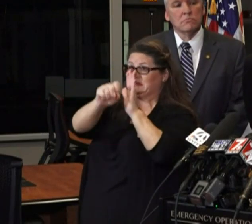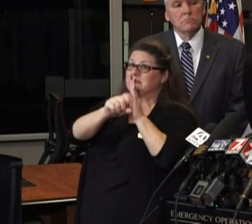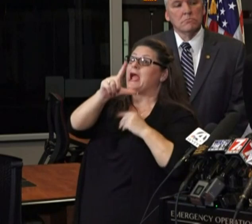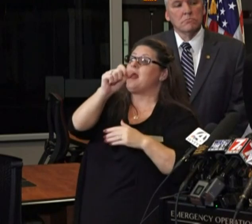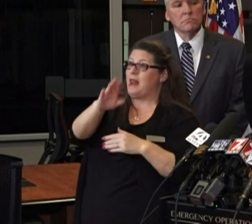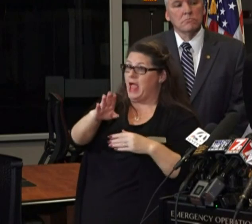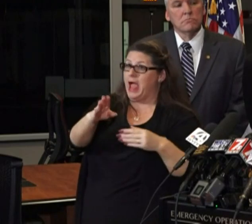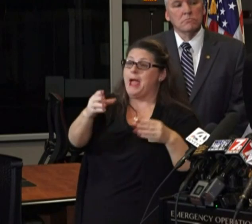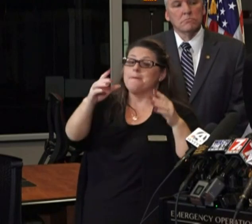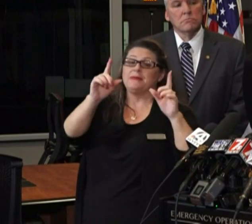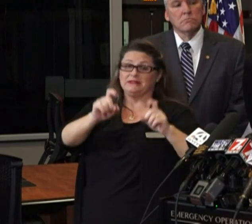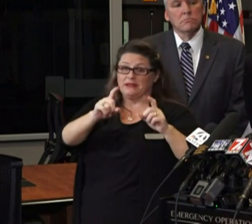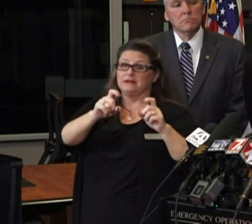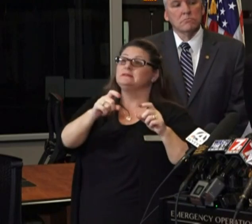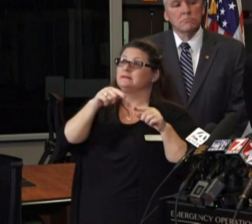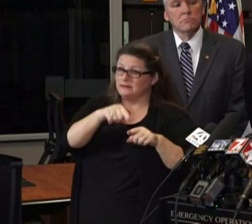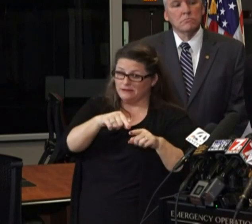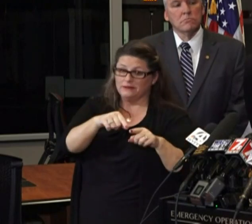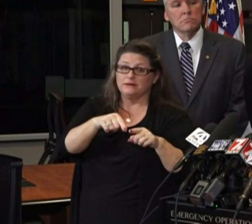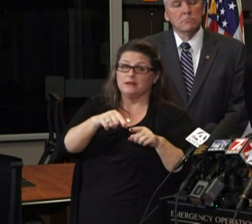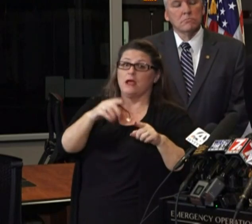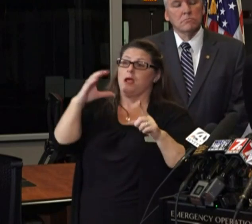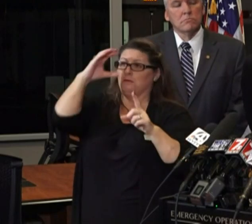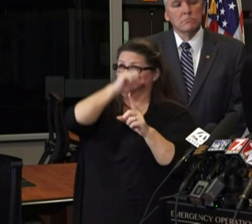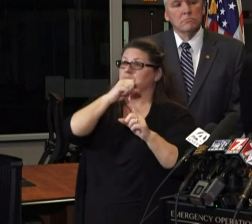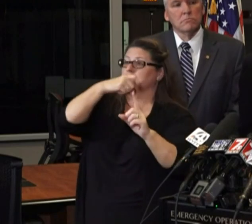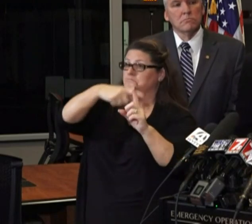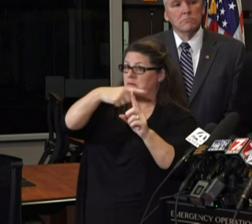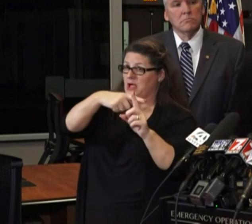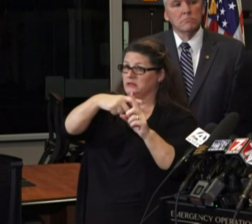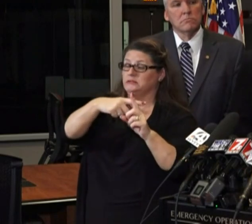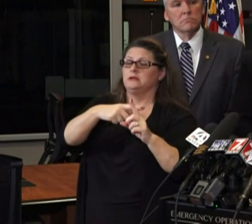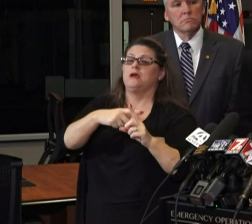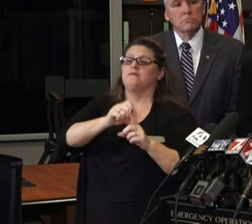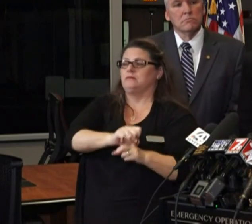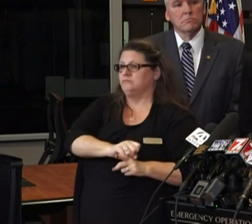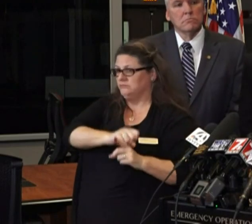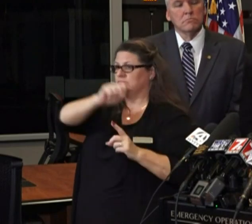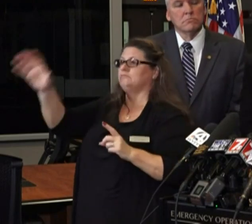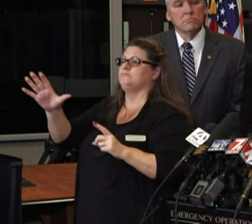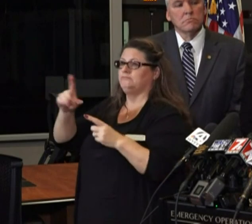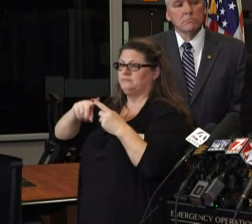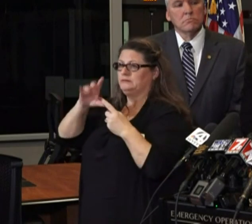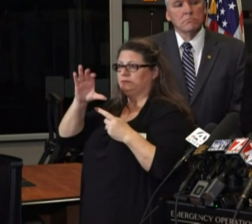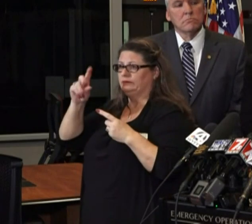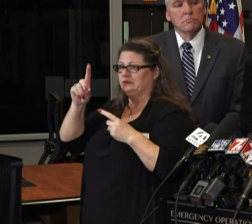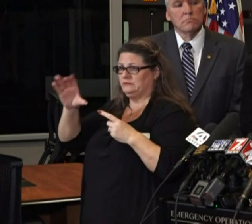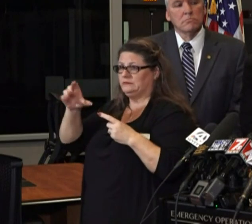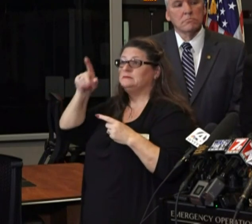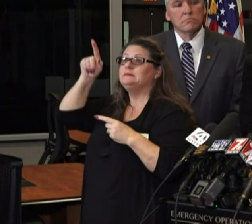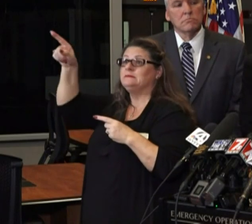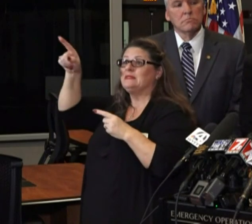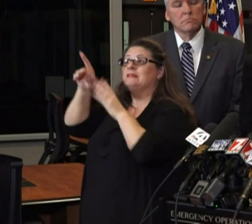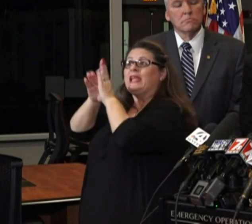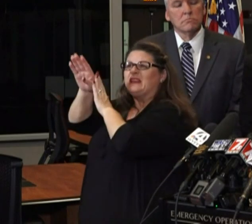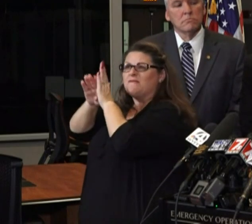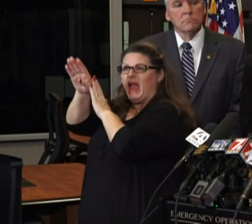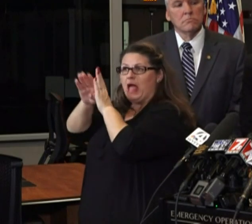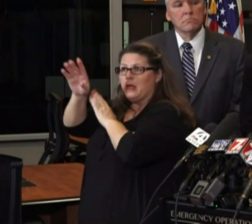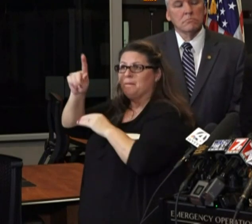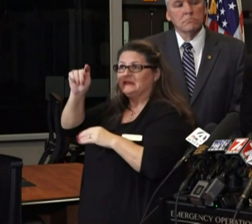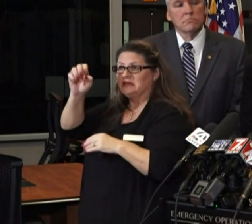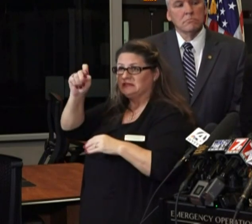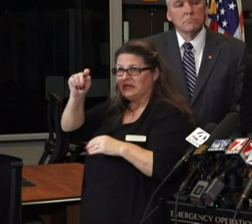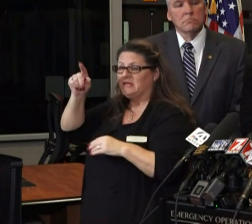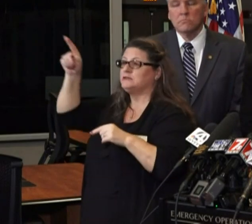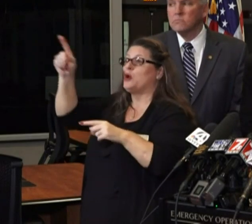gets a positive, we call that a presumptive positive. And then the CDC that has developed the test will run the same specimen